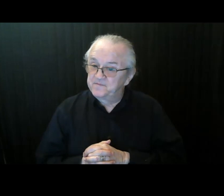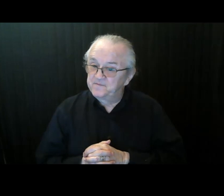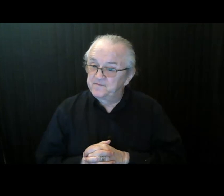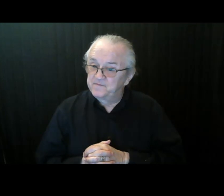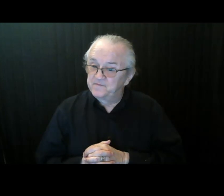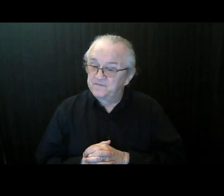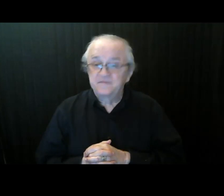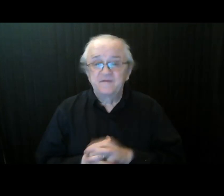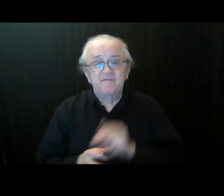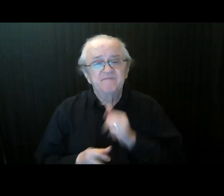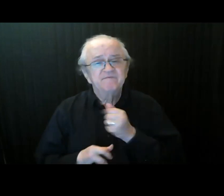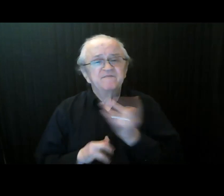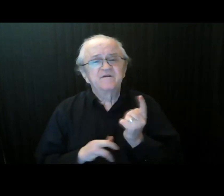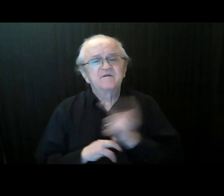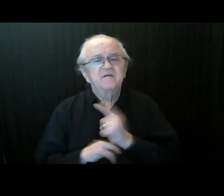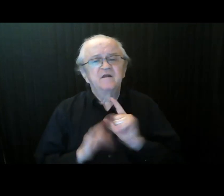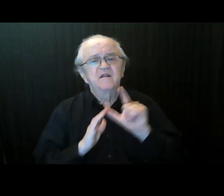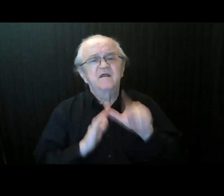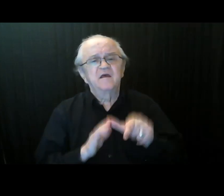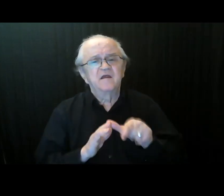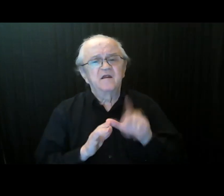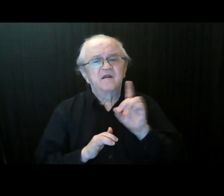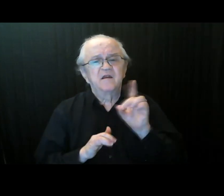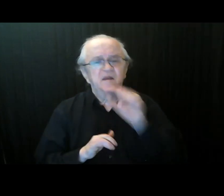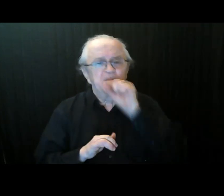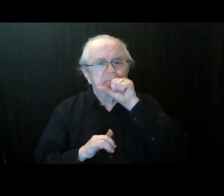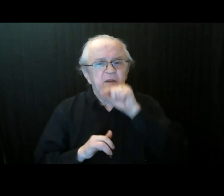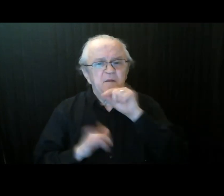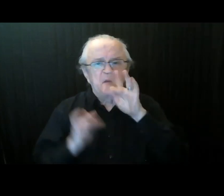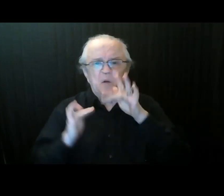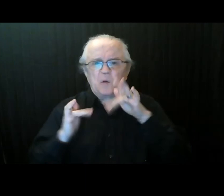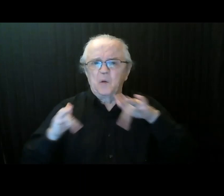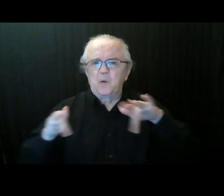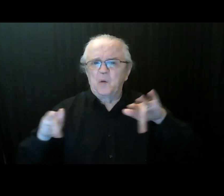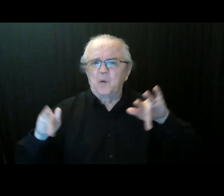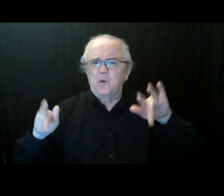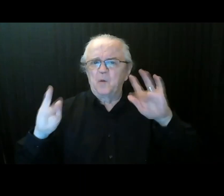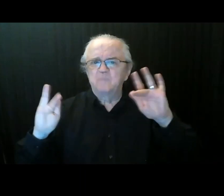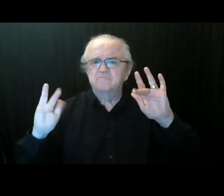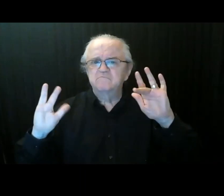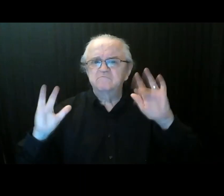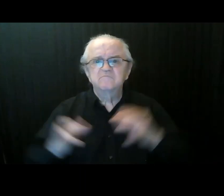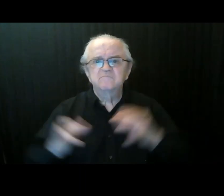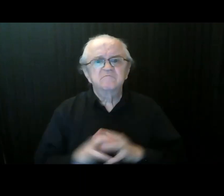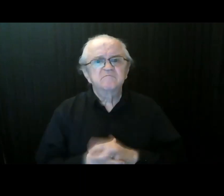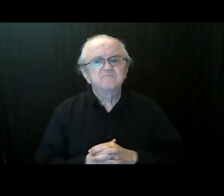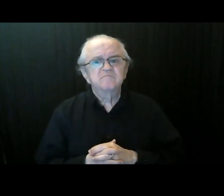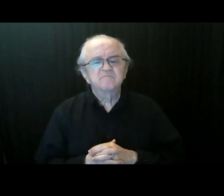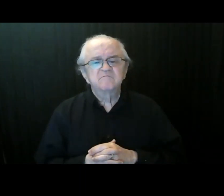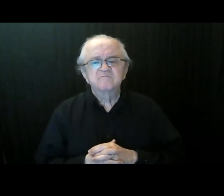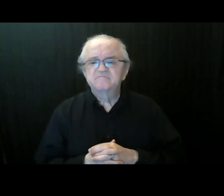Days later, when I went out, Dickie Pete was nowhere to be found. He had just